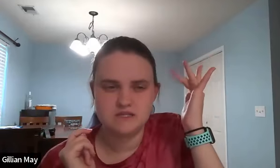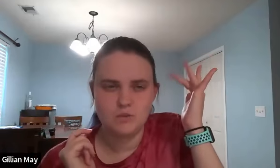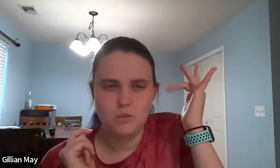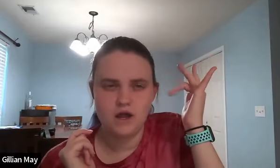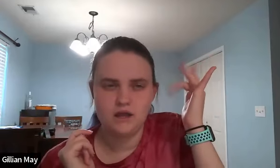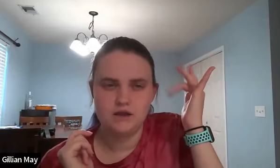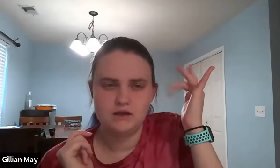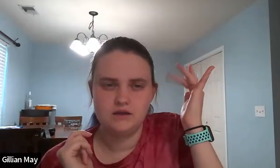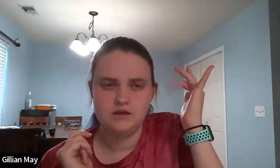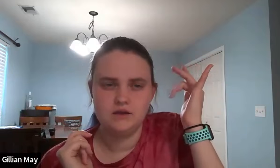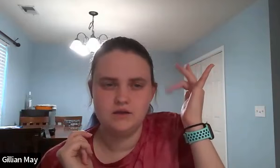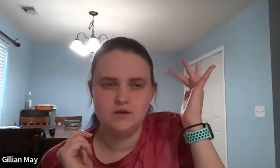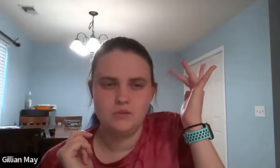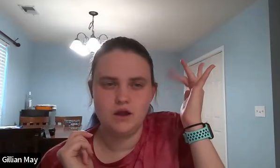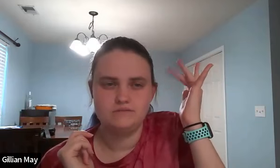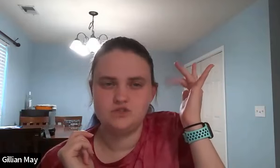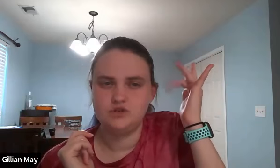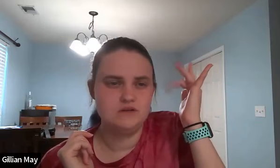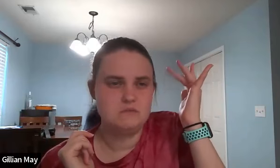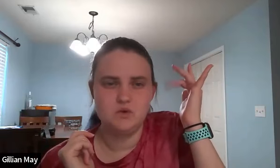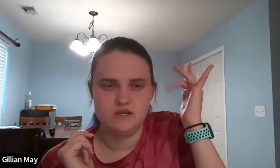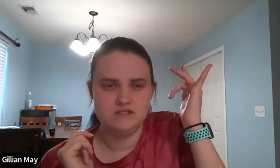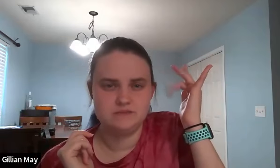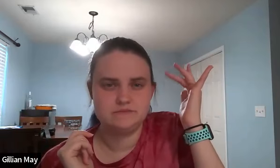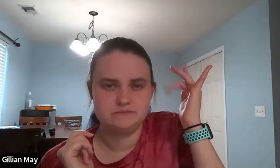it. Why? Why? So you don't even move it.